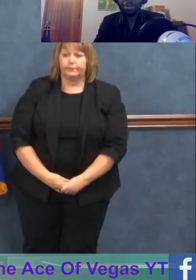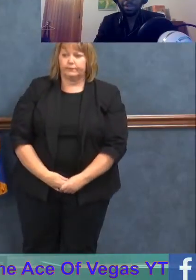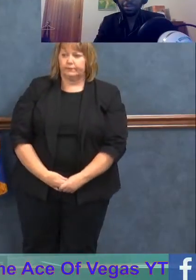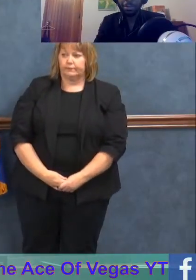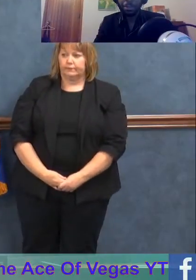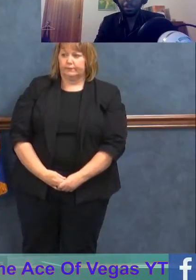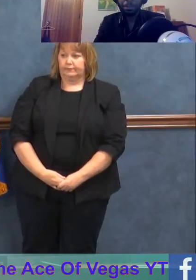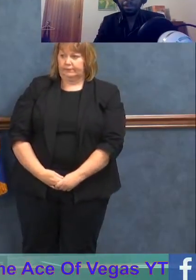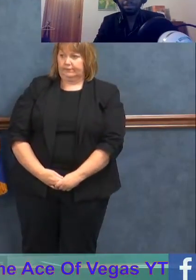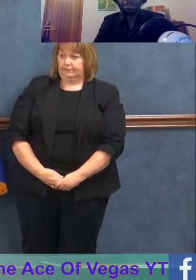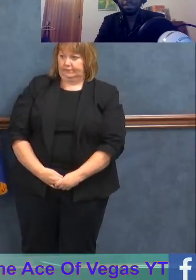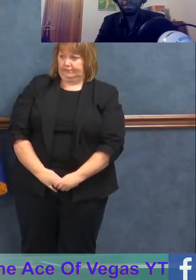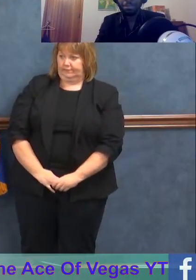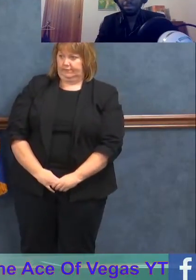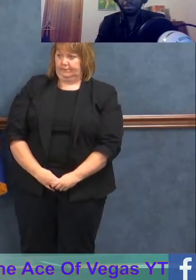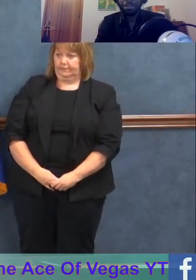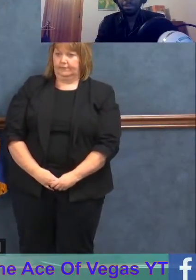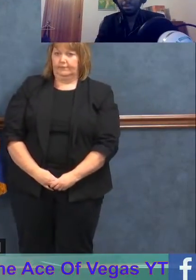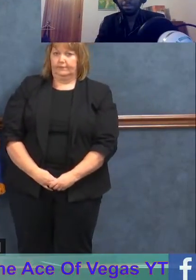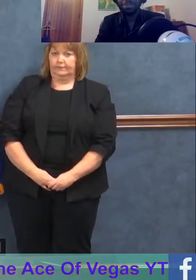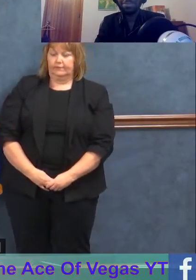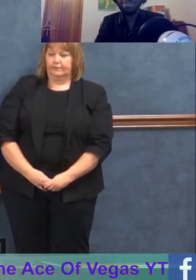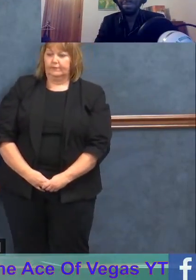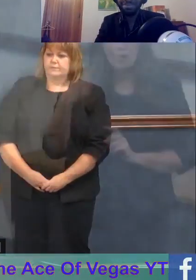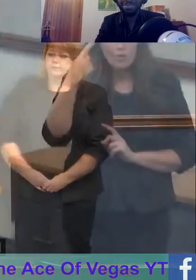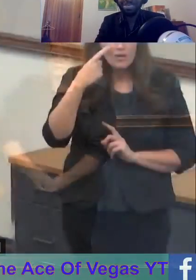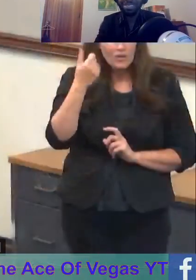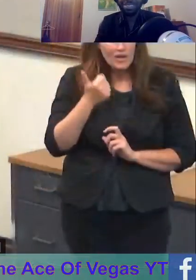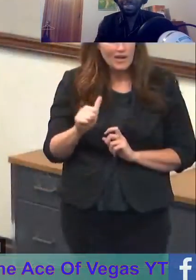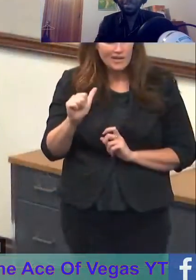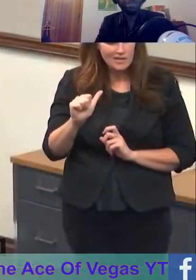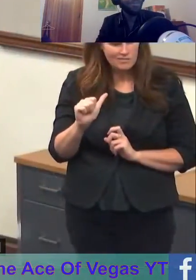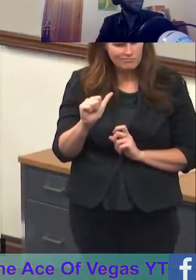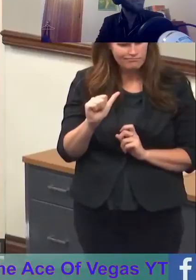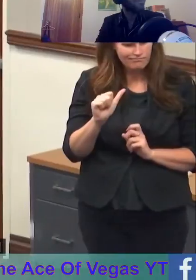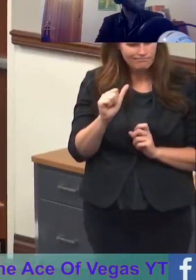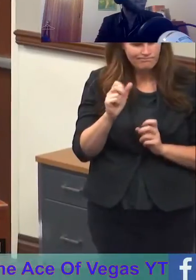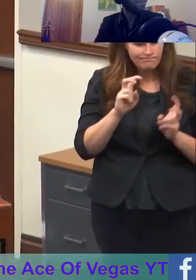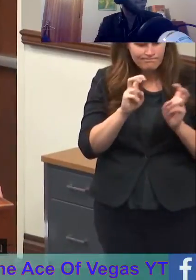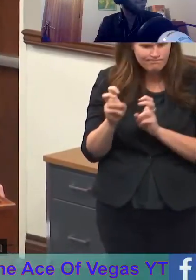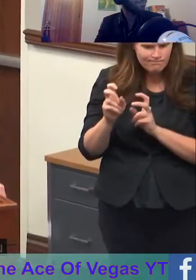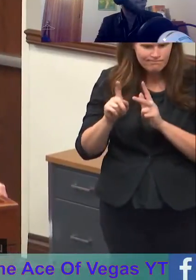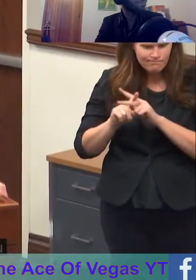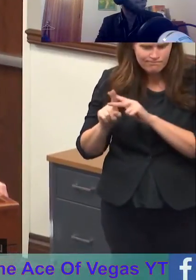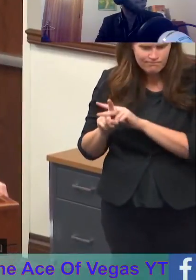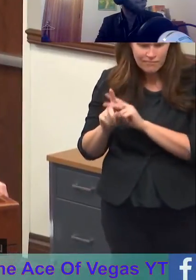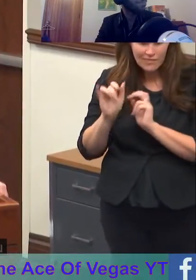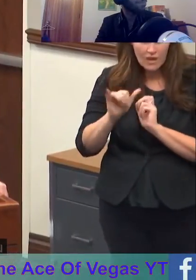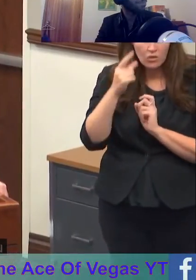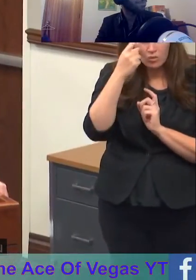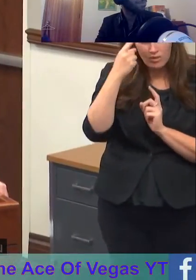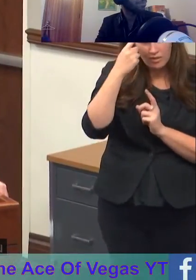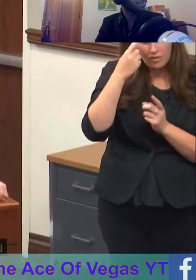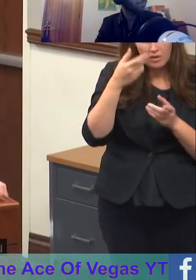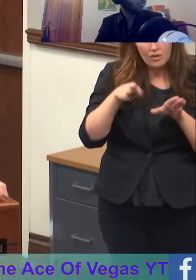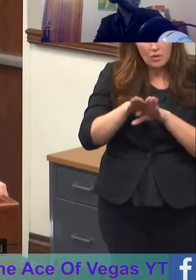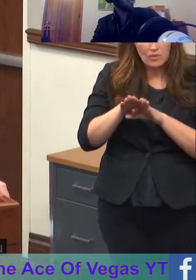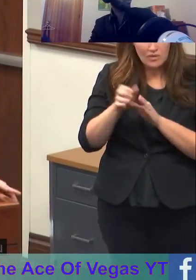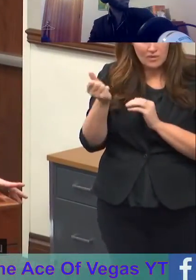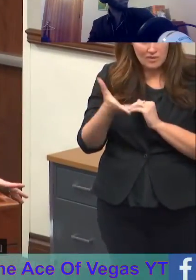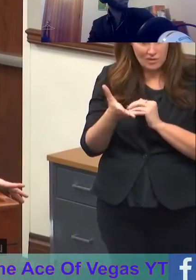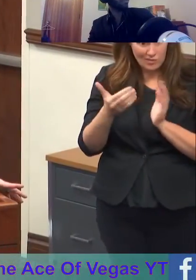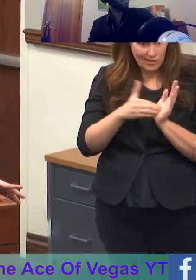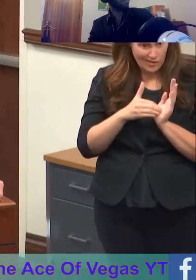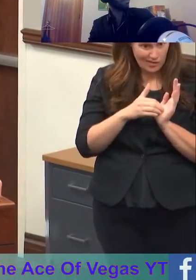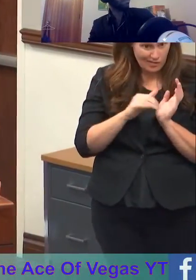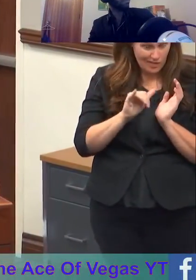Hey, Governor. Morning, evening. I wonder if there's any circumstances under which you would consider closing casinos again. Is there